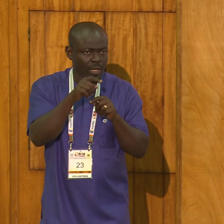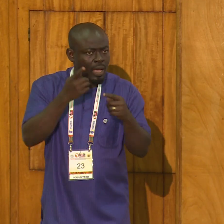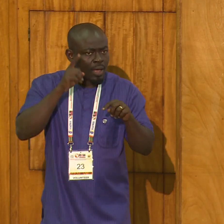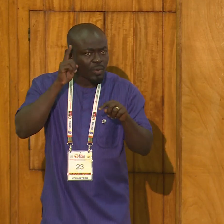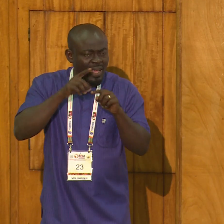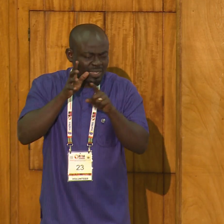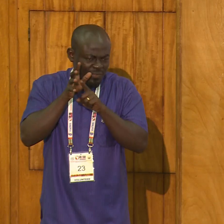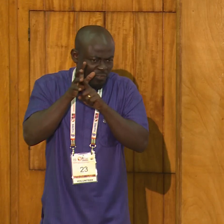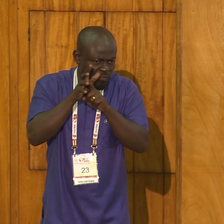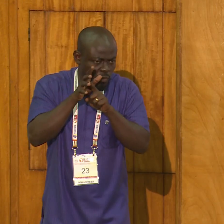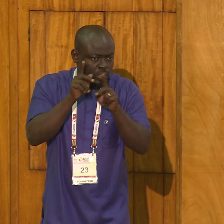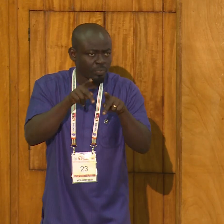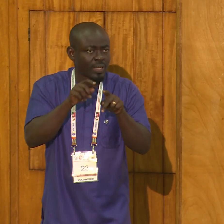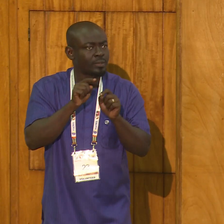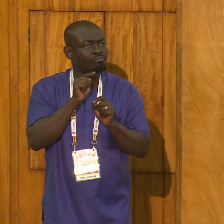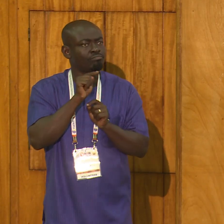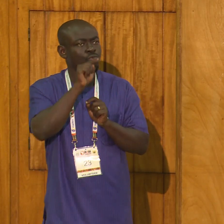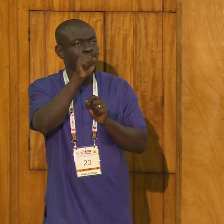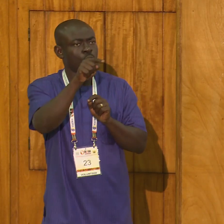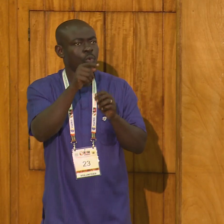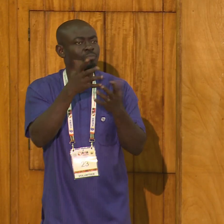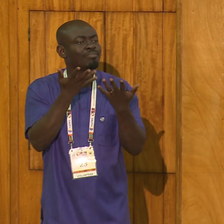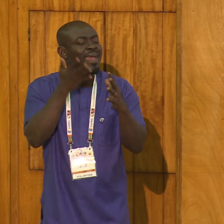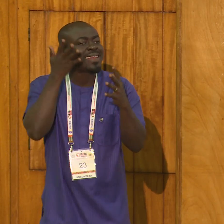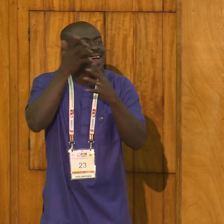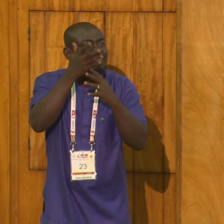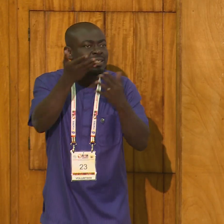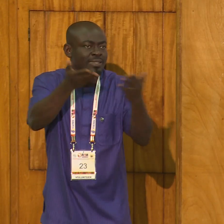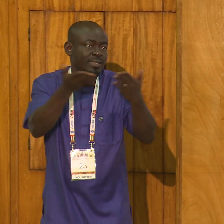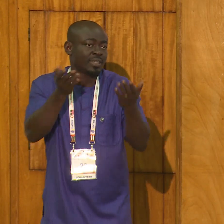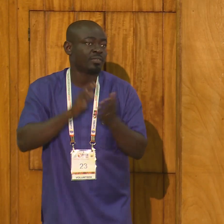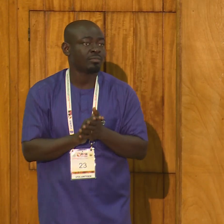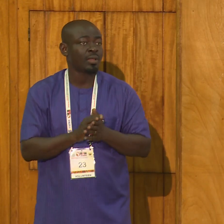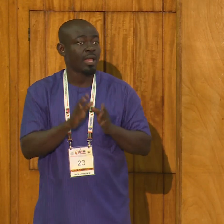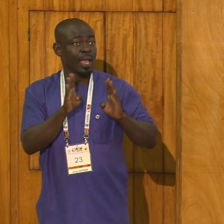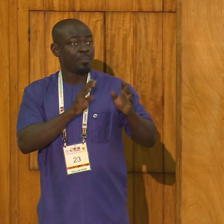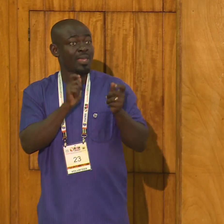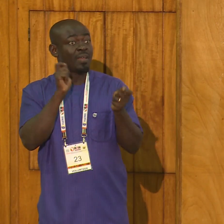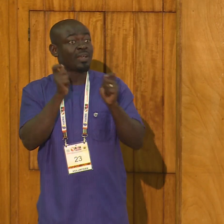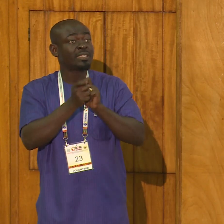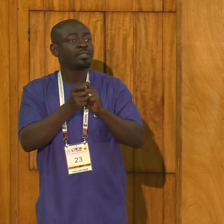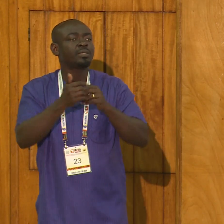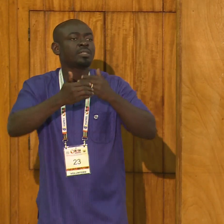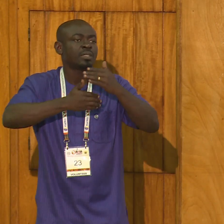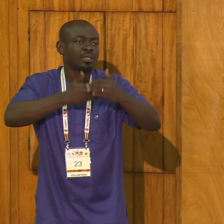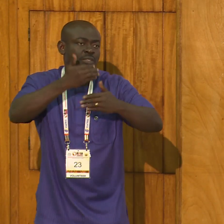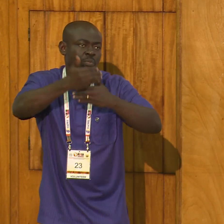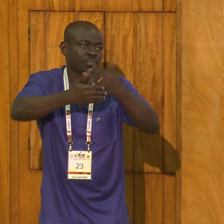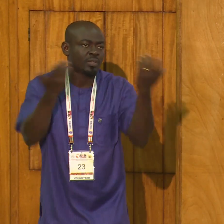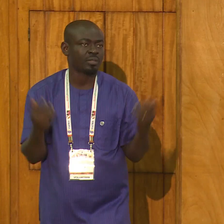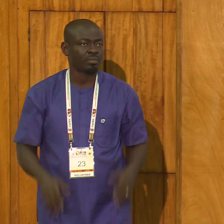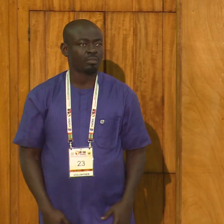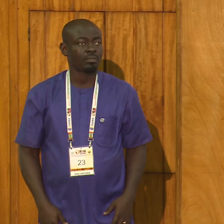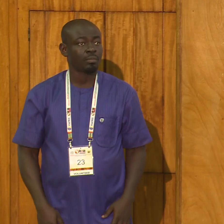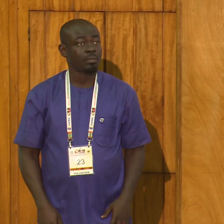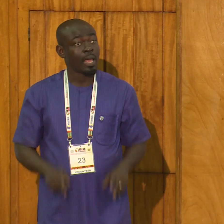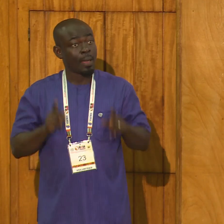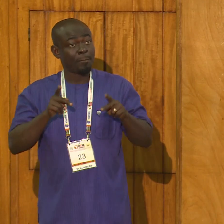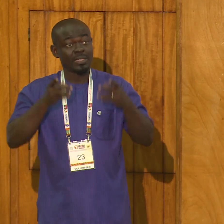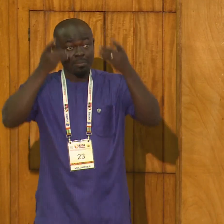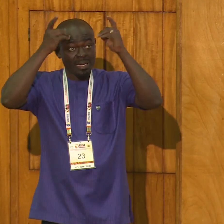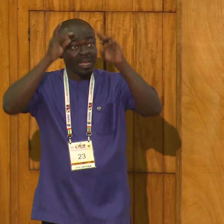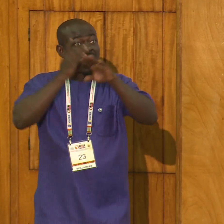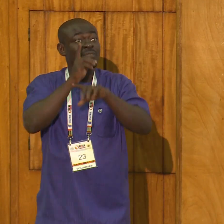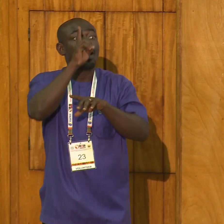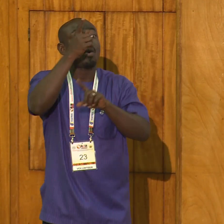force somebody to go and access the service. And behavior change is a process. Someone might decide after a month to go and access